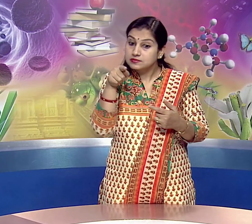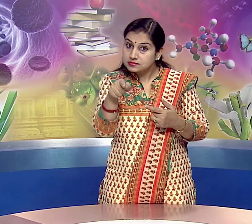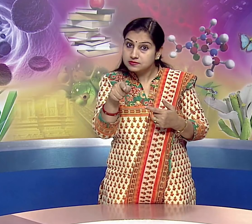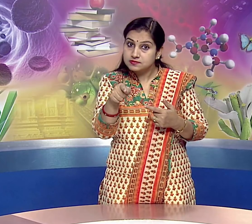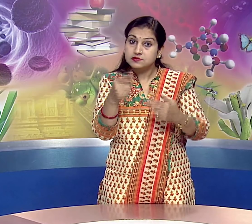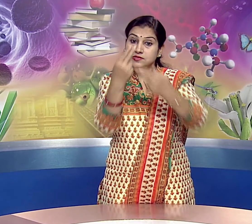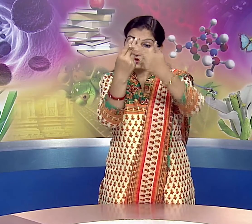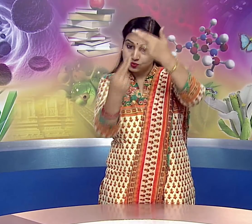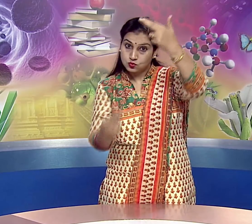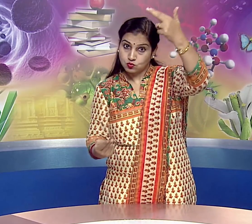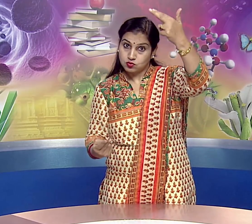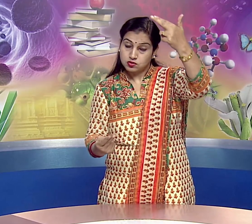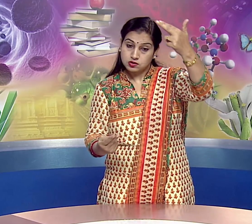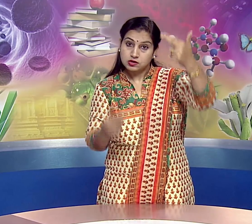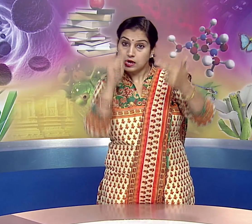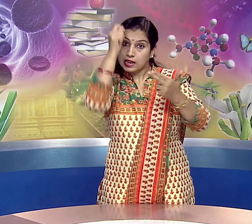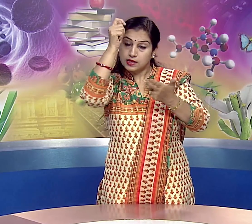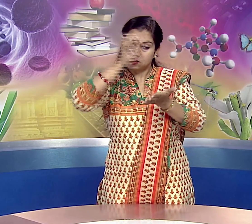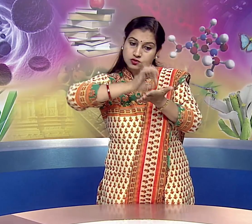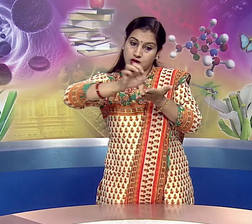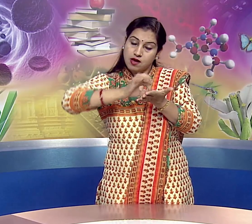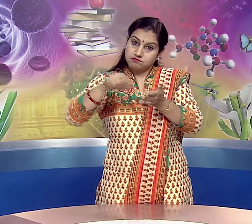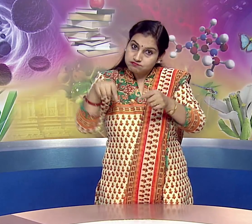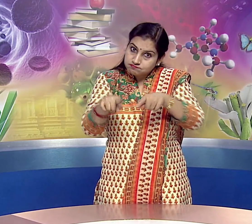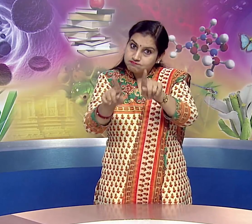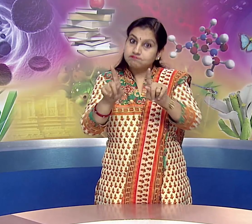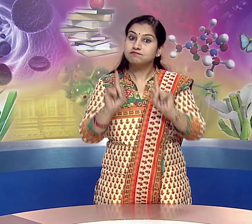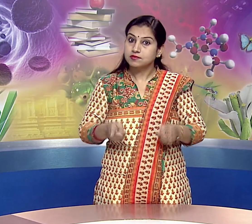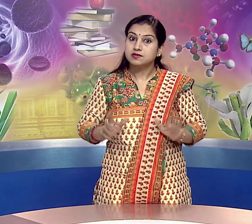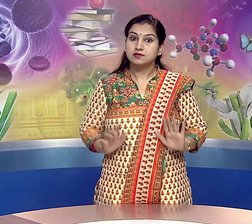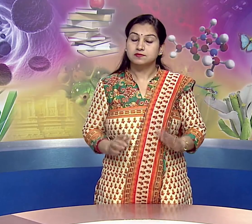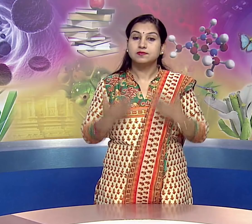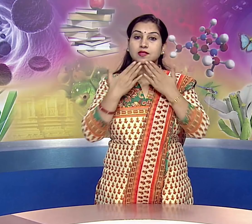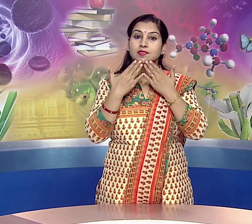Write this story in English. Thank you.